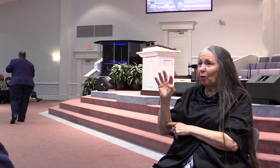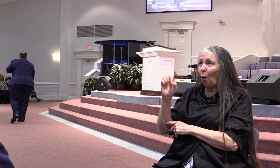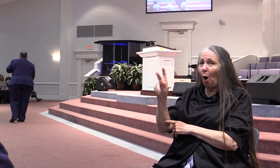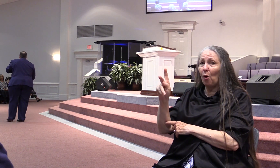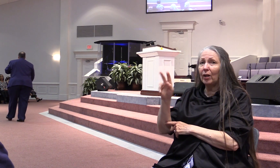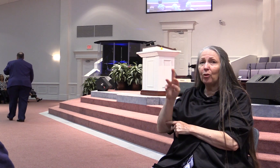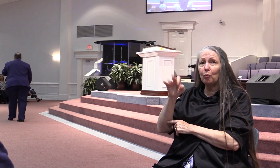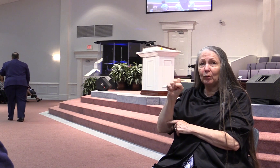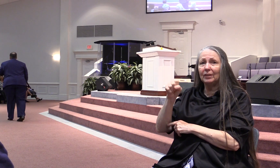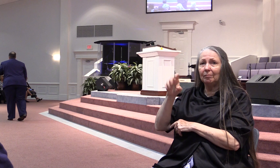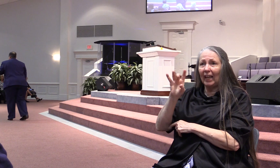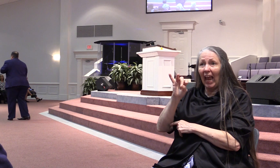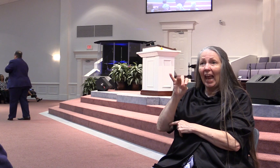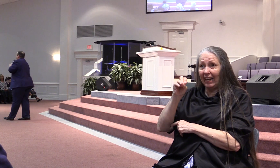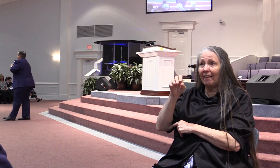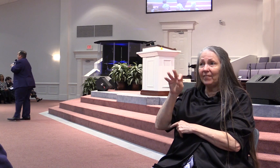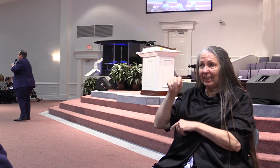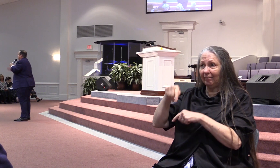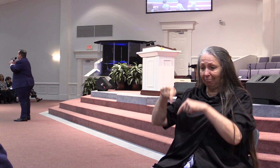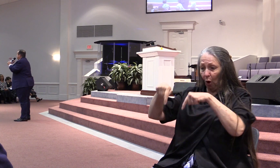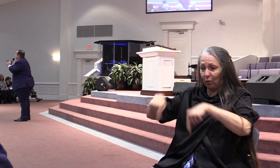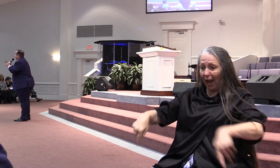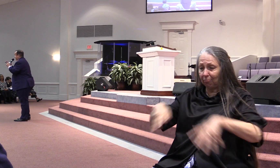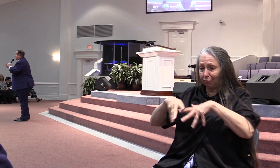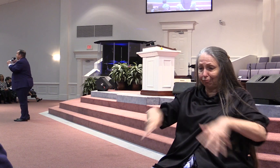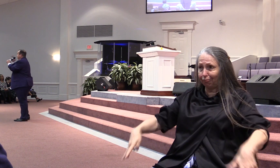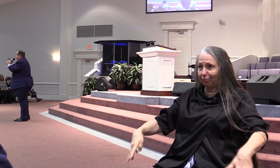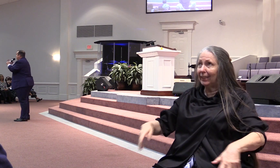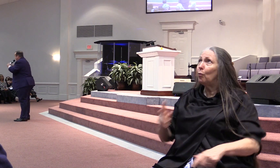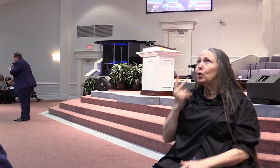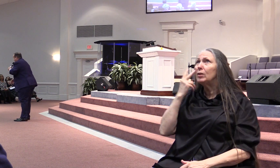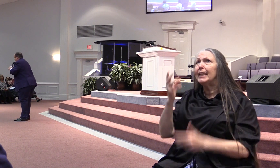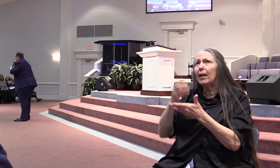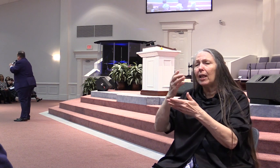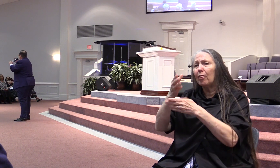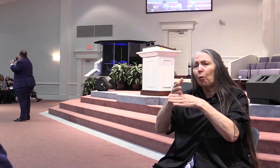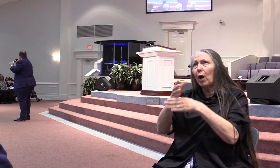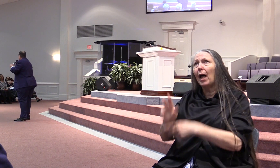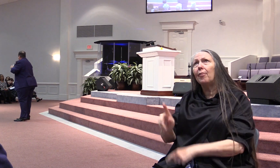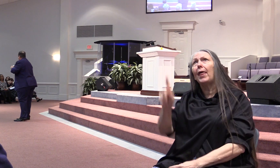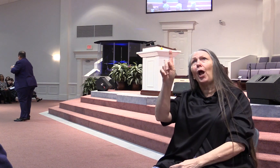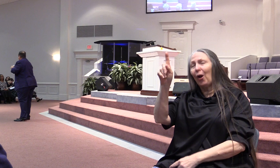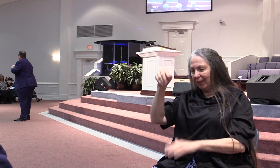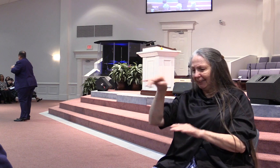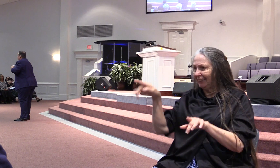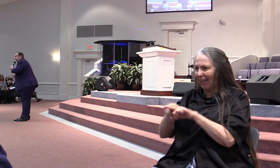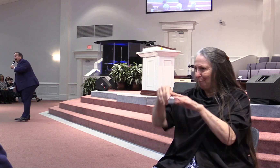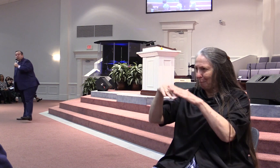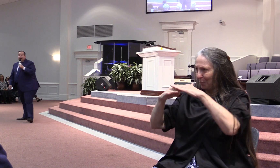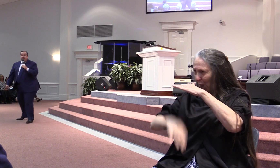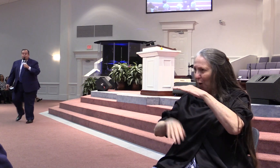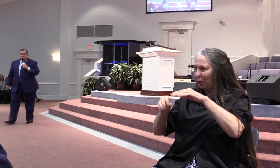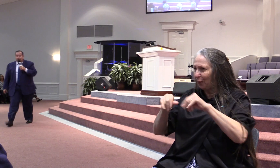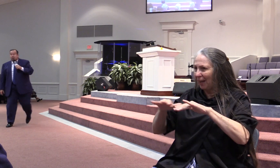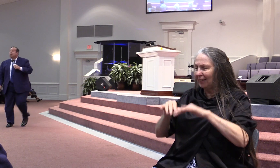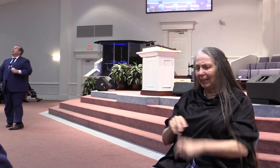will go down 80 feet. There is, on average, as much mass, as much wood beneath the ground as there is above the ground. So I'm